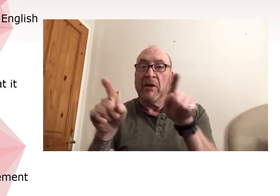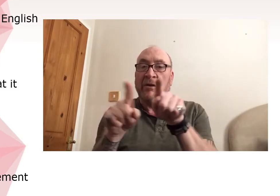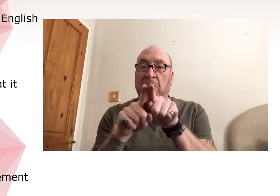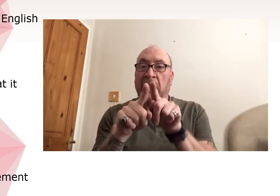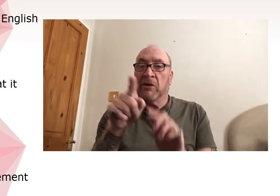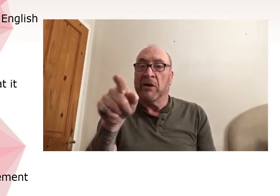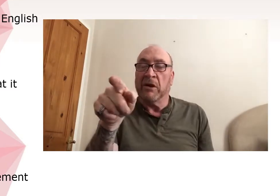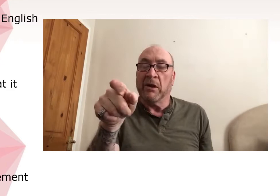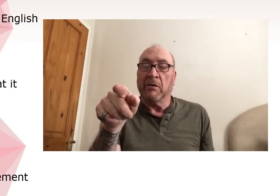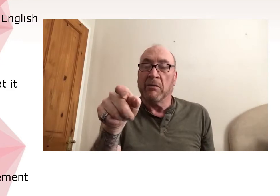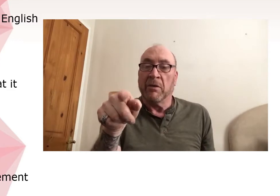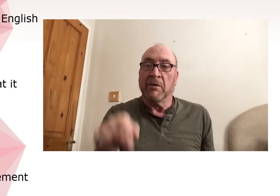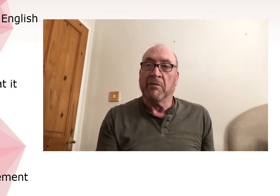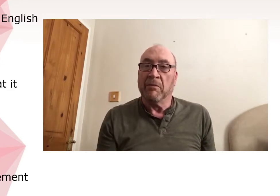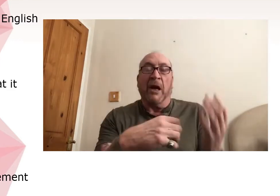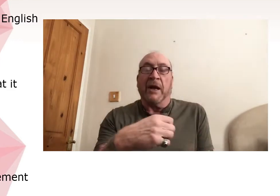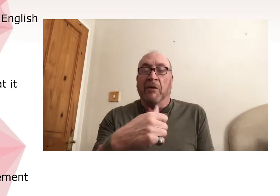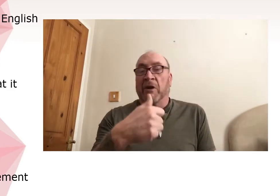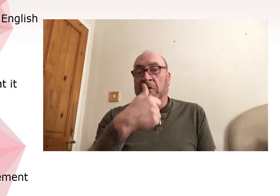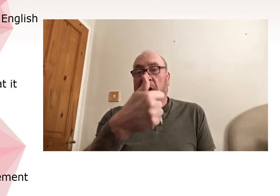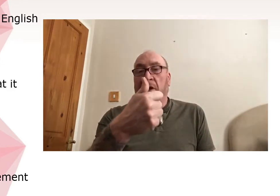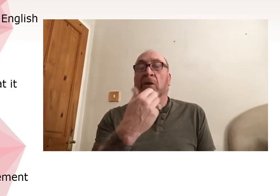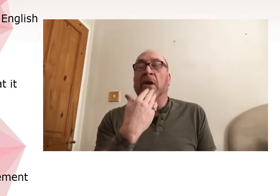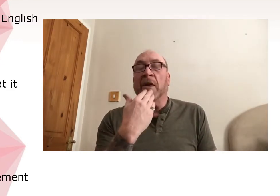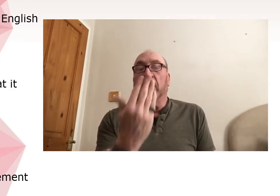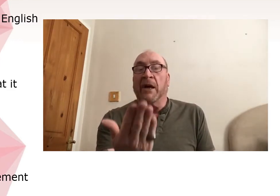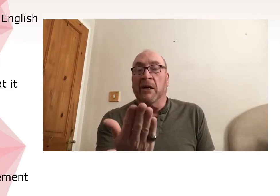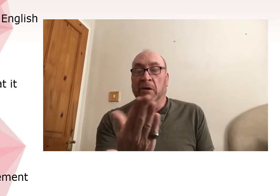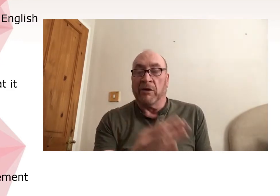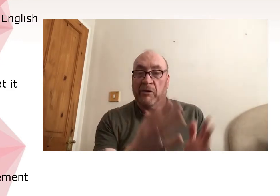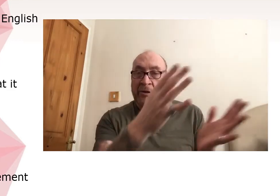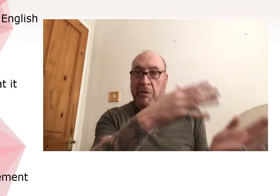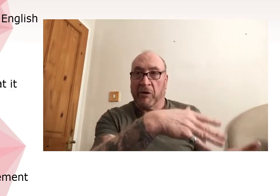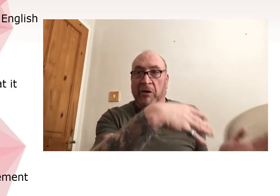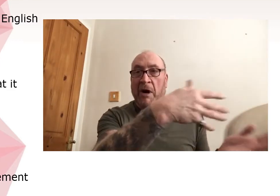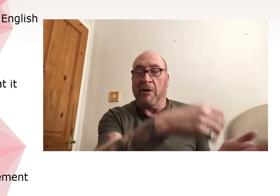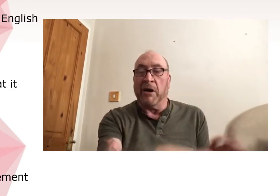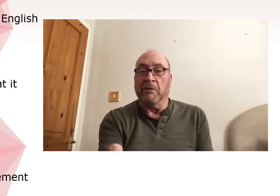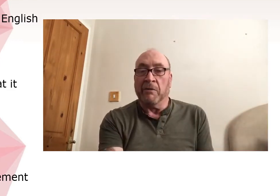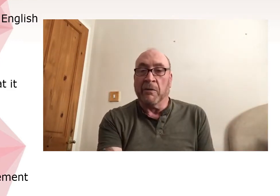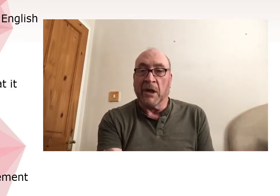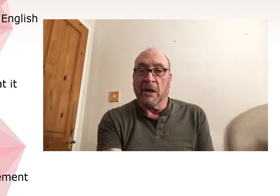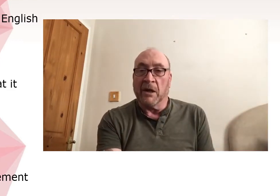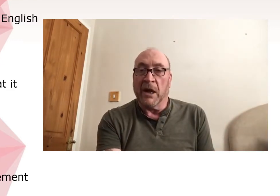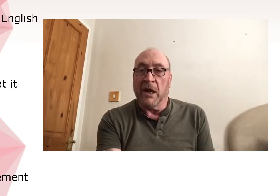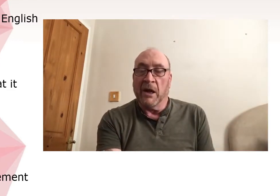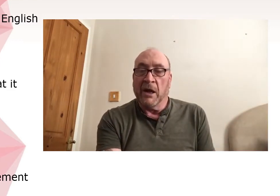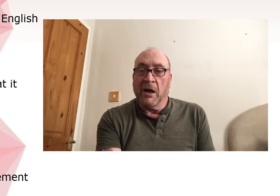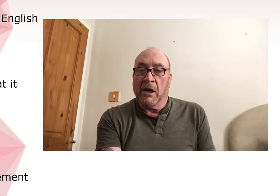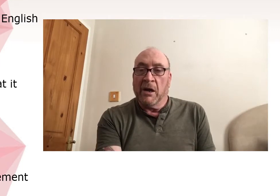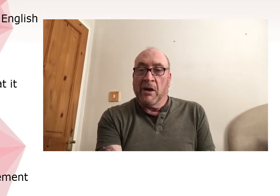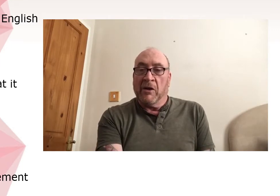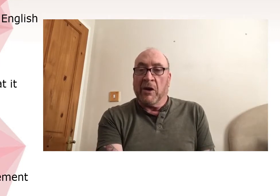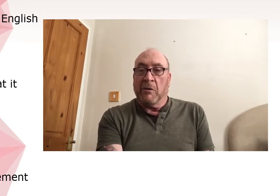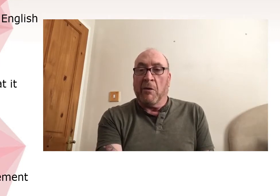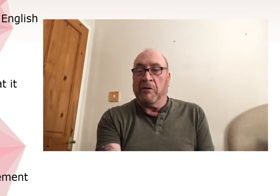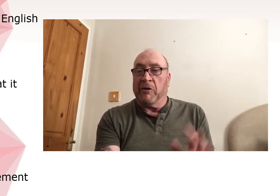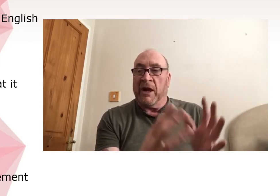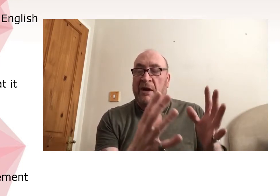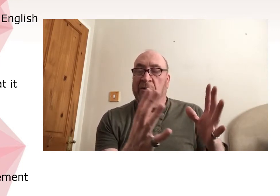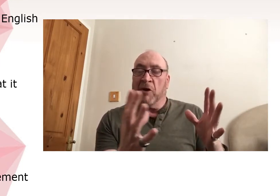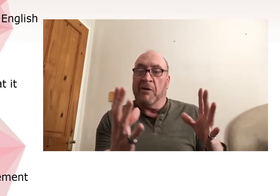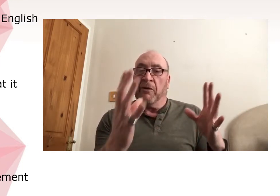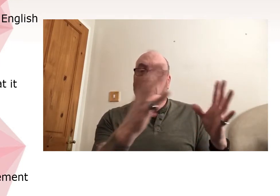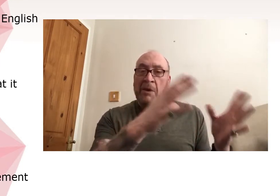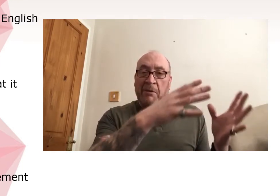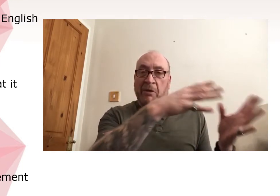Nice to meet you. And that was obviously good, thank you. So the response to "how are you?" Okay. So what we've done